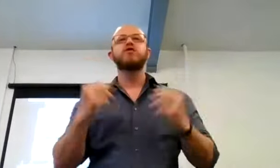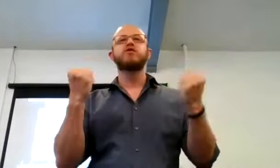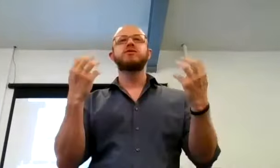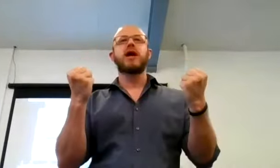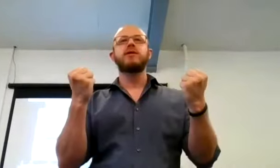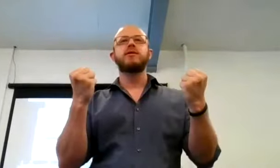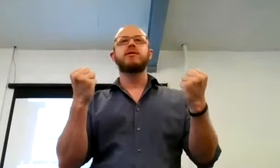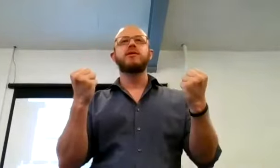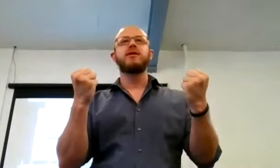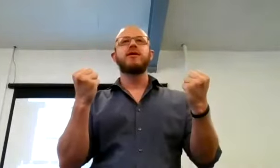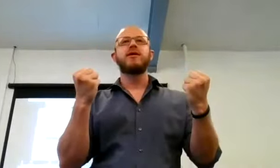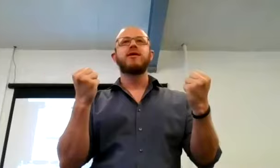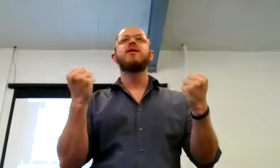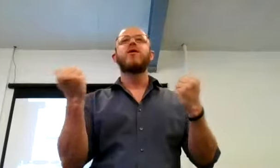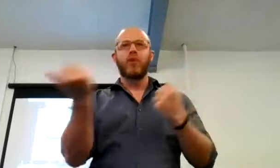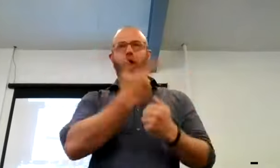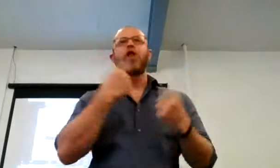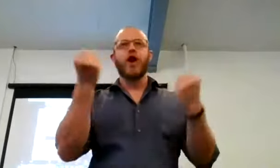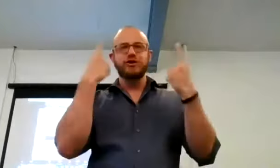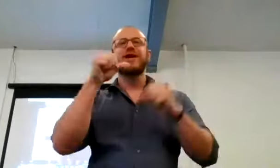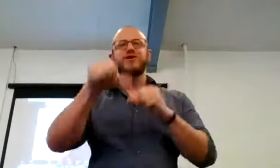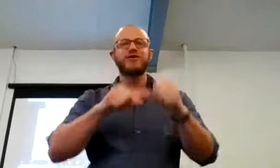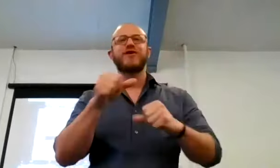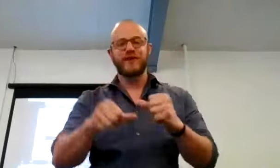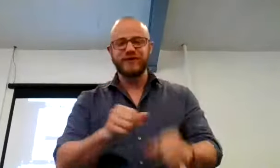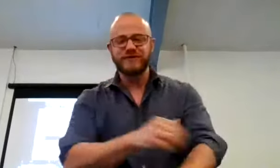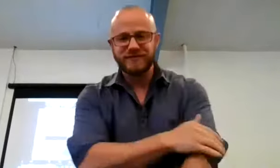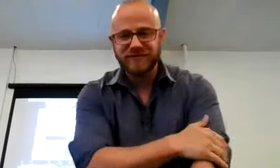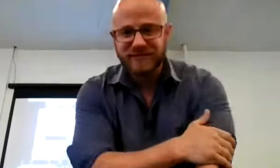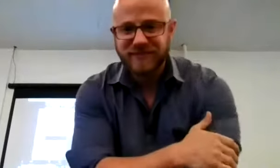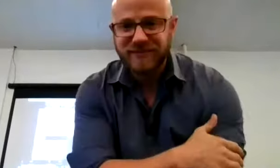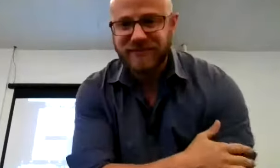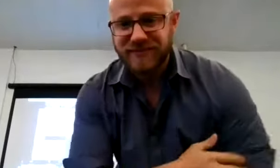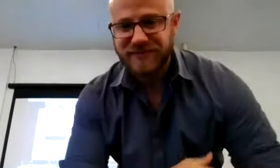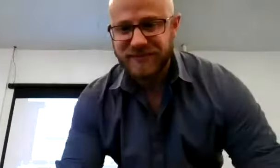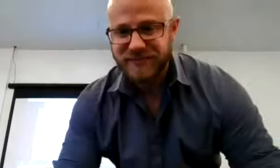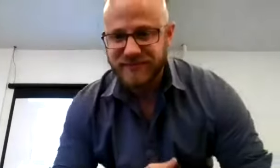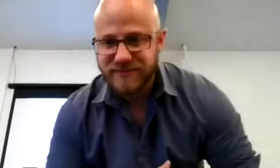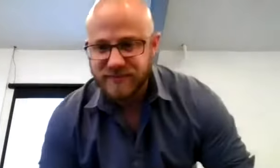and countries. It'll be international signing. We will all understand each other, so.